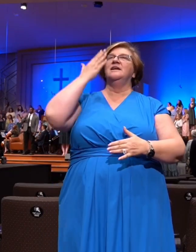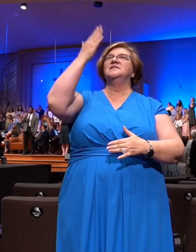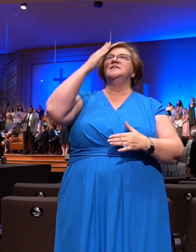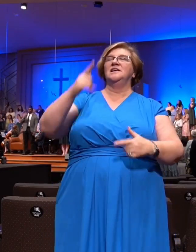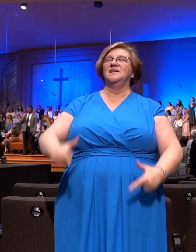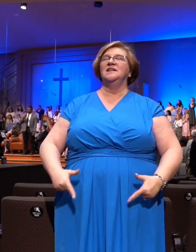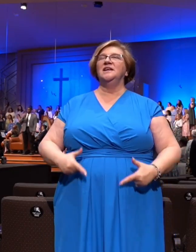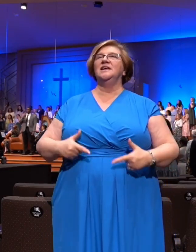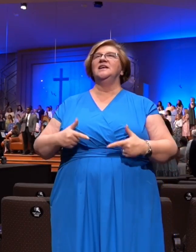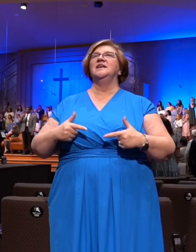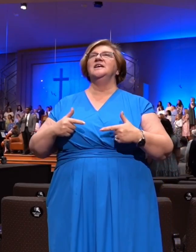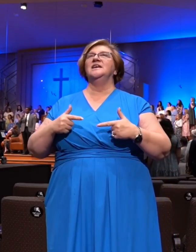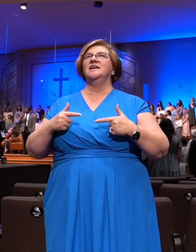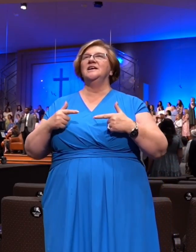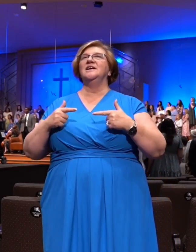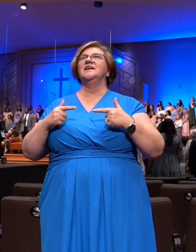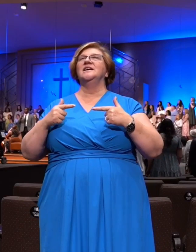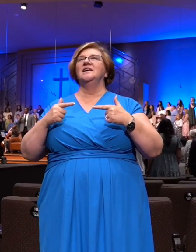he